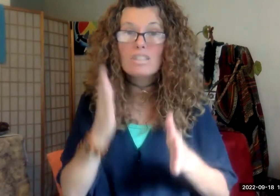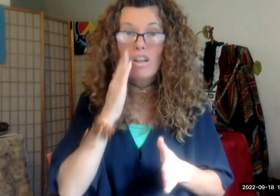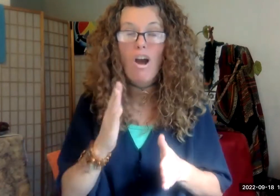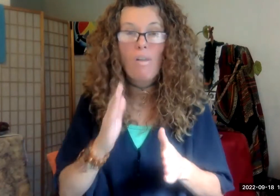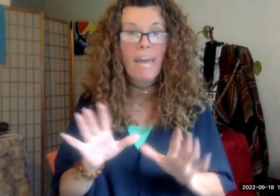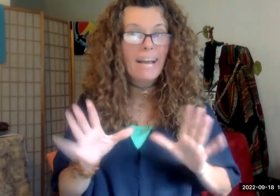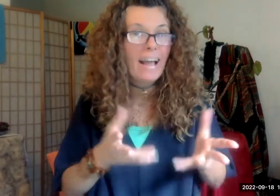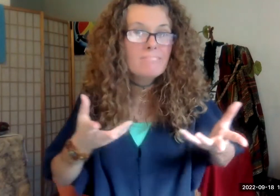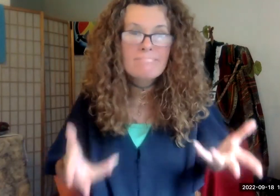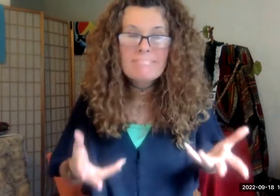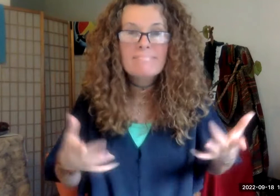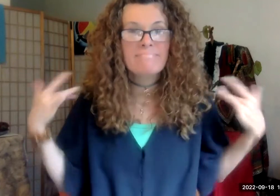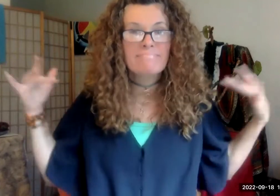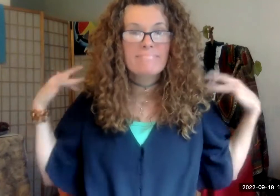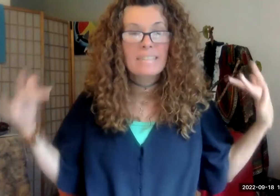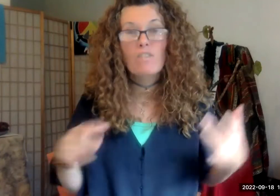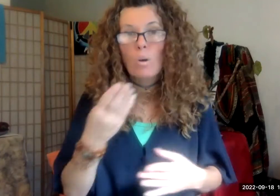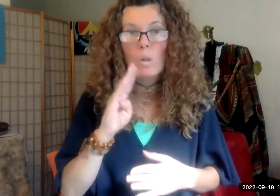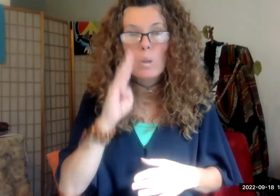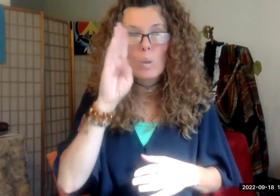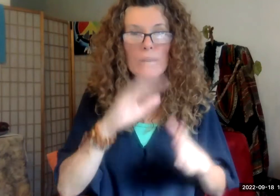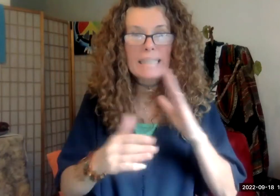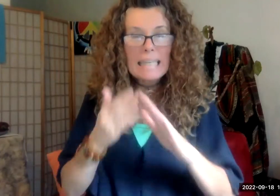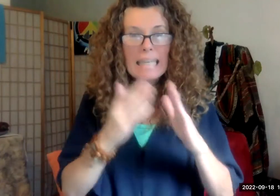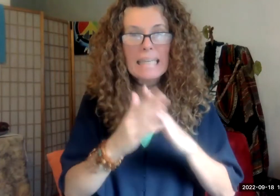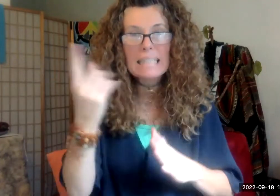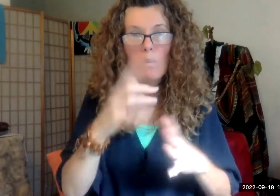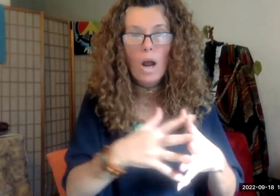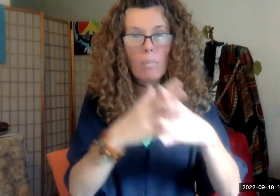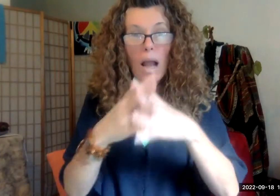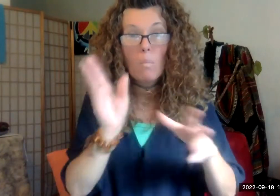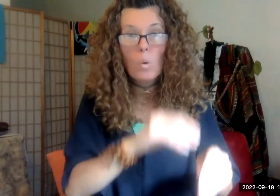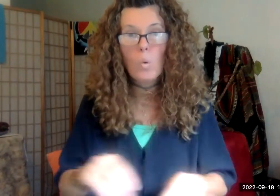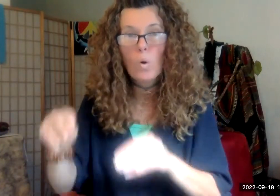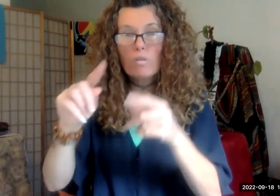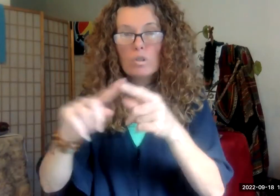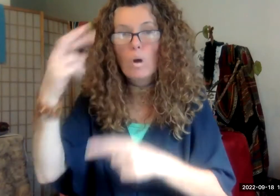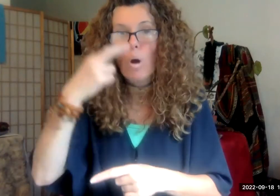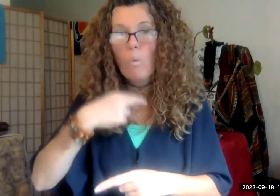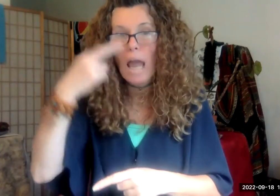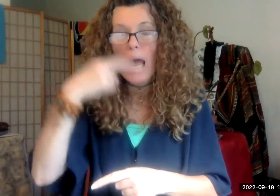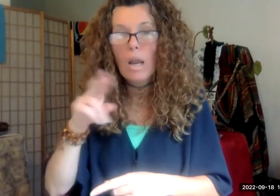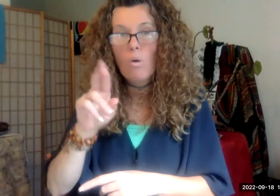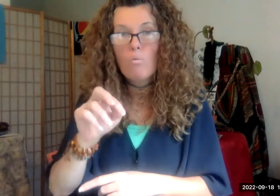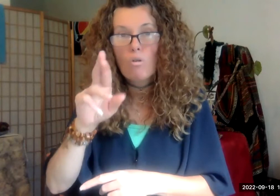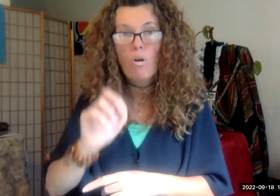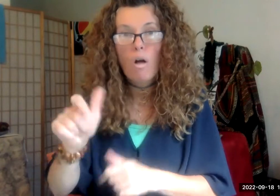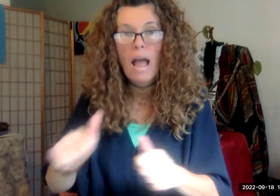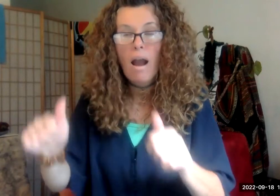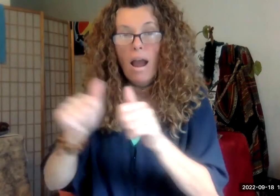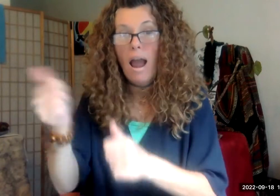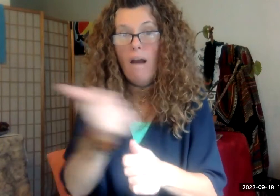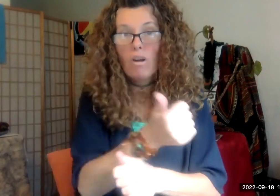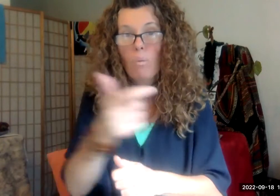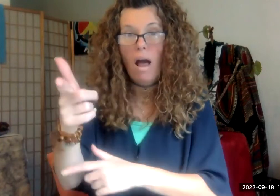with impunity, like, for example, a blue city somewhere in America, moving to a red rural area where everybody is armed,